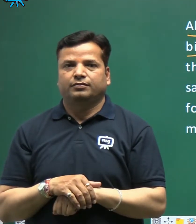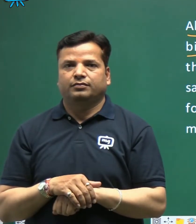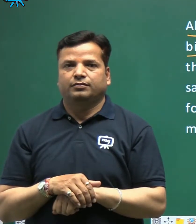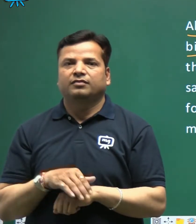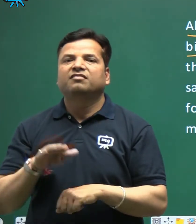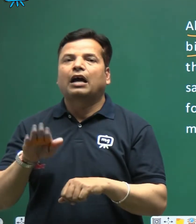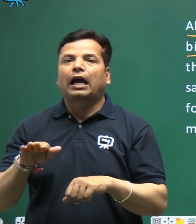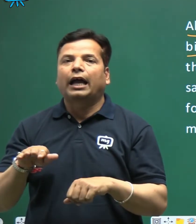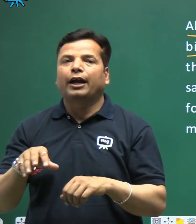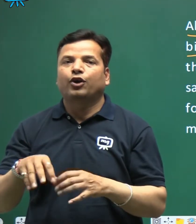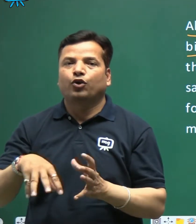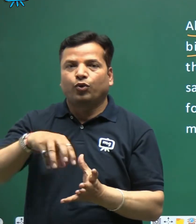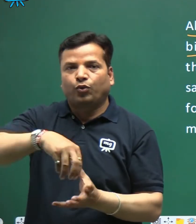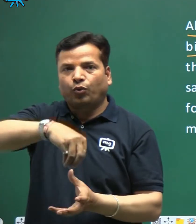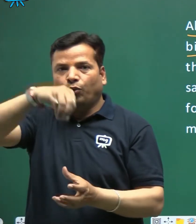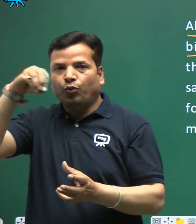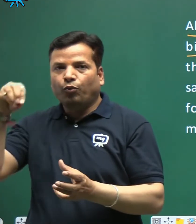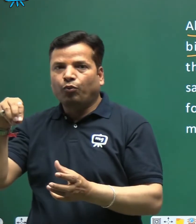had to pull out